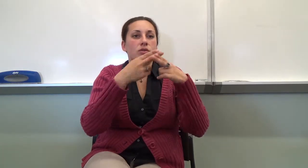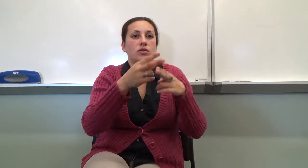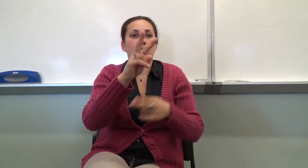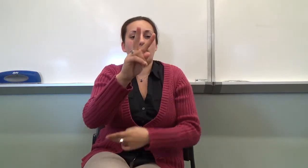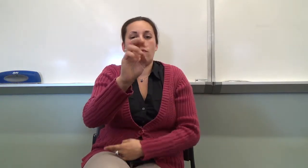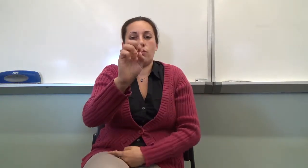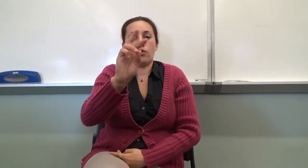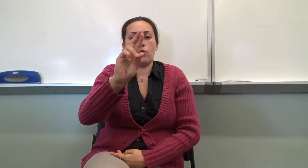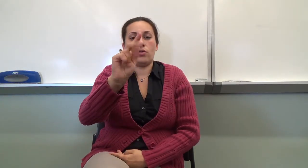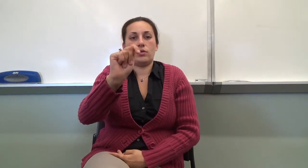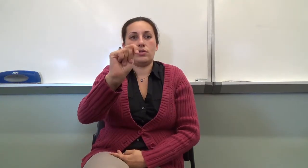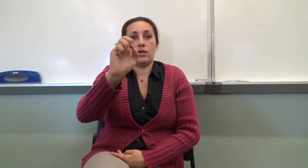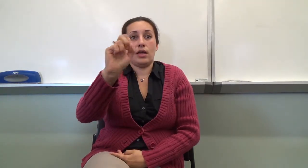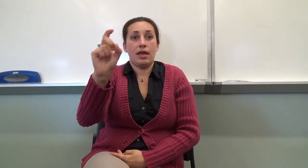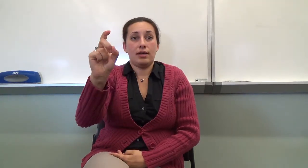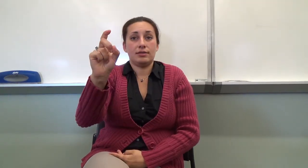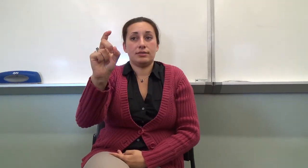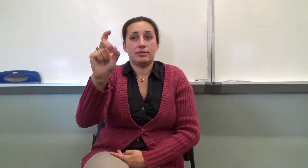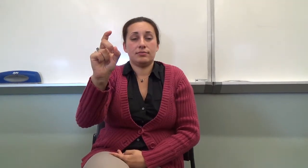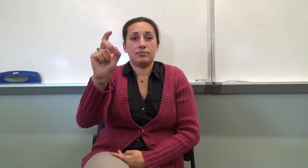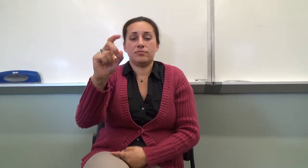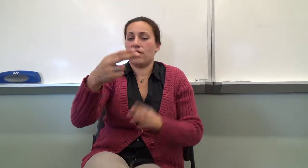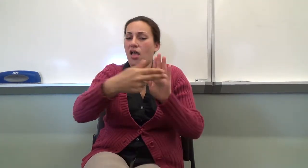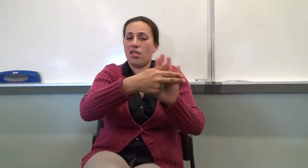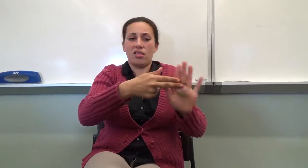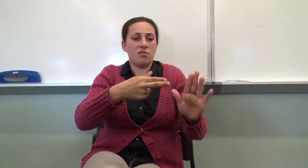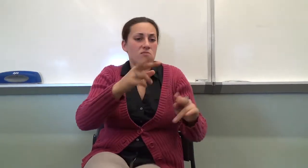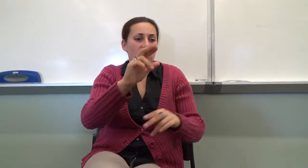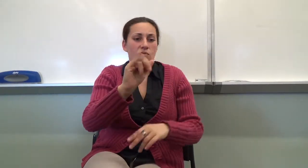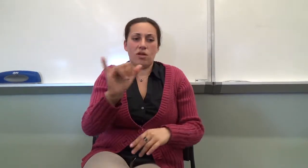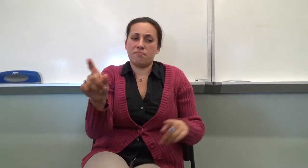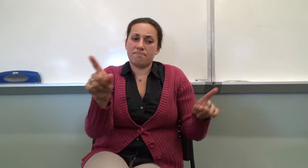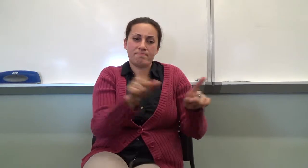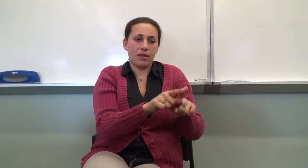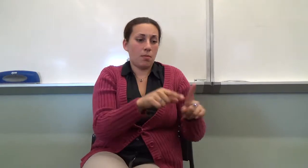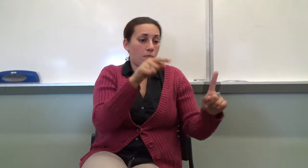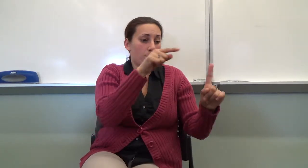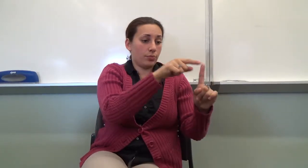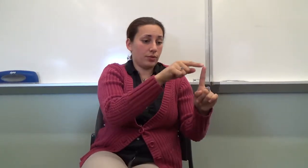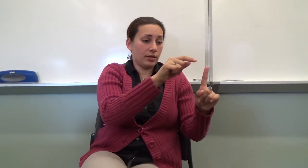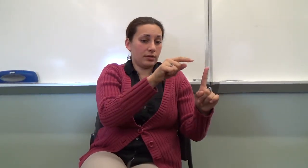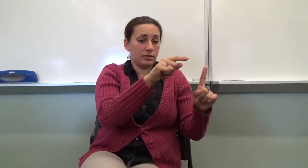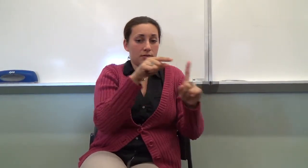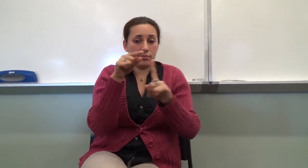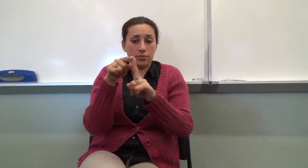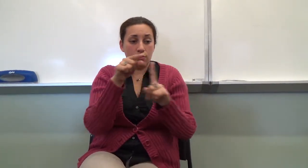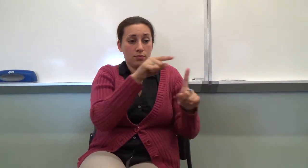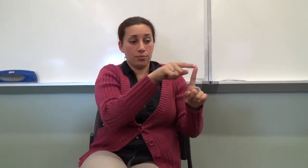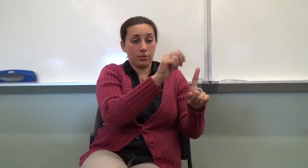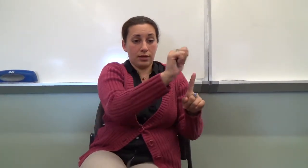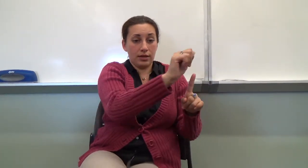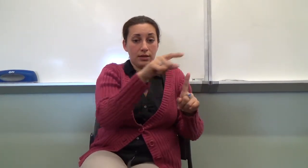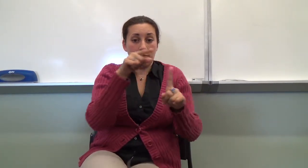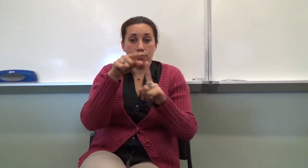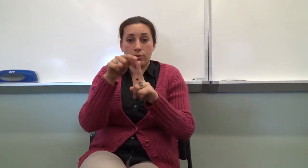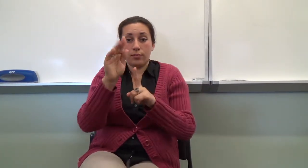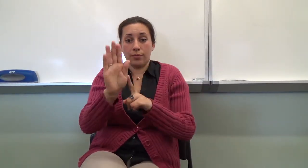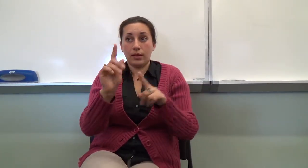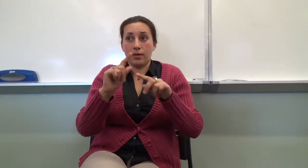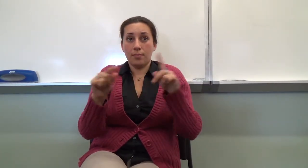And you can label the ray the same way. You can put another point out here, call it ray AB, but instead of having a double-headed arrow now, you